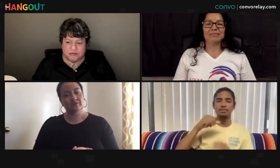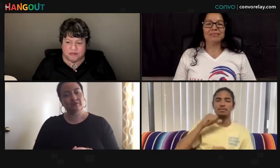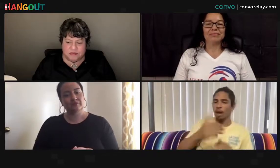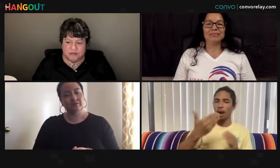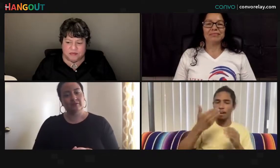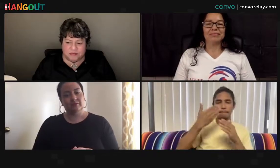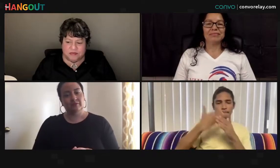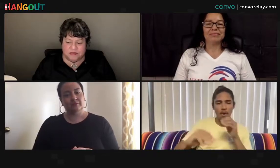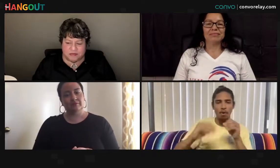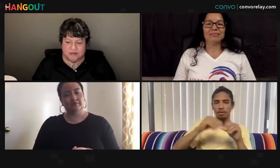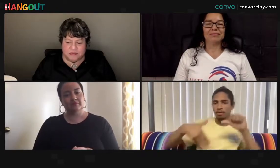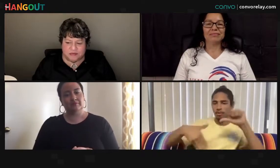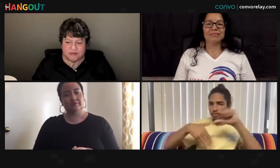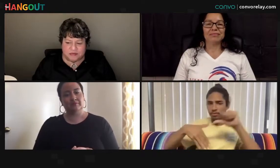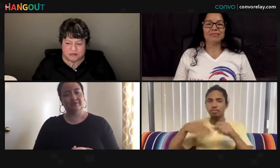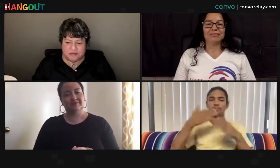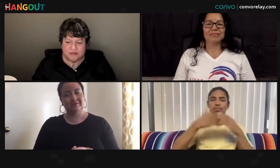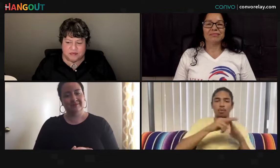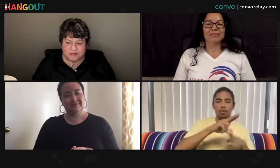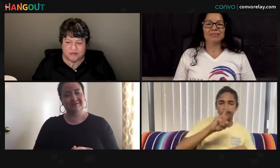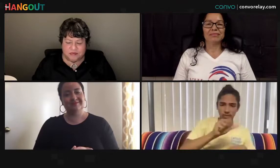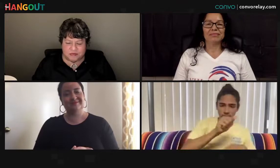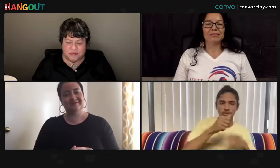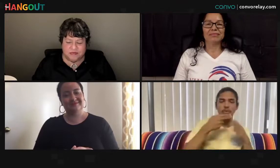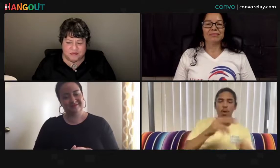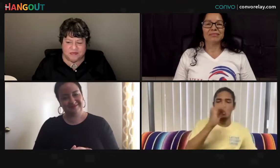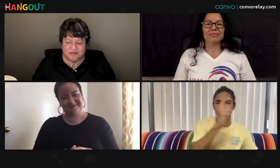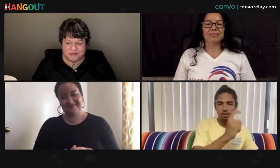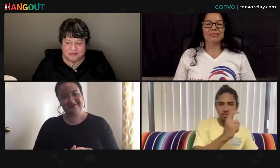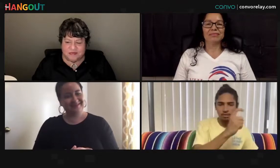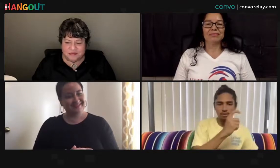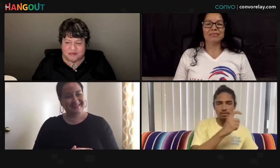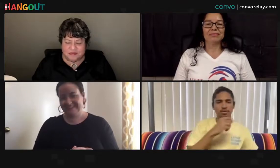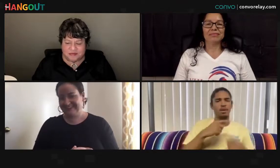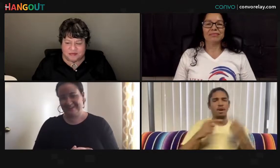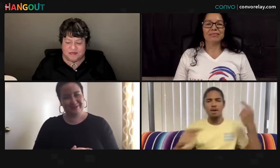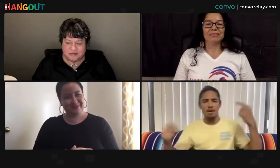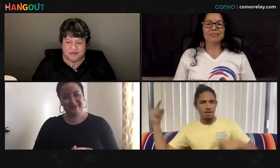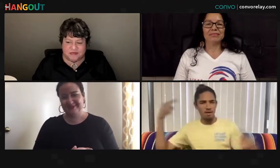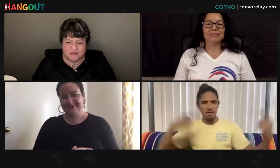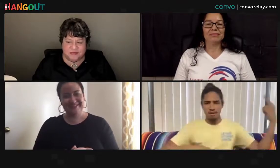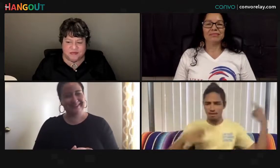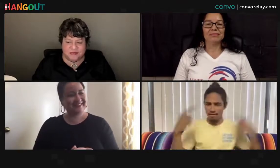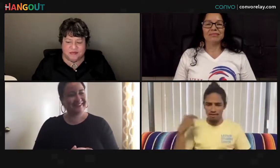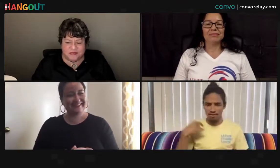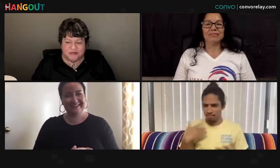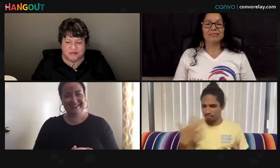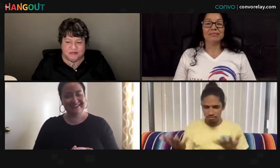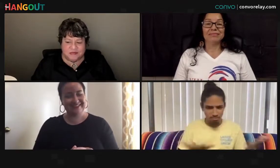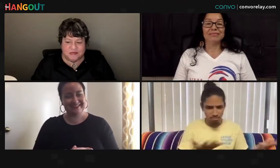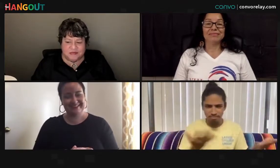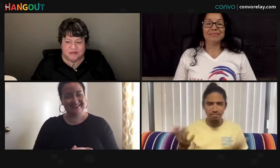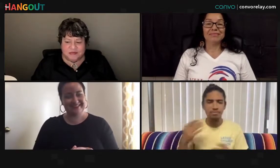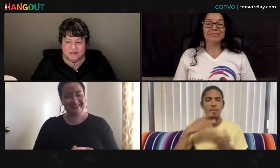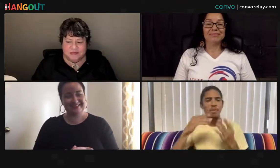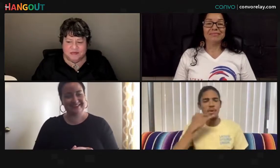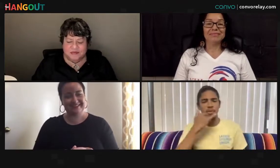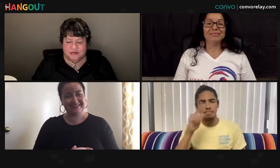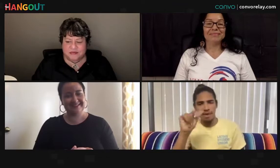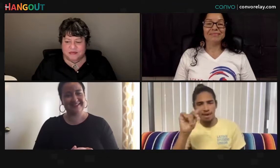X. Some people say that the X means you're not born in Central or South America, and there's a lot of debate around even the